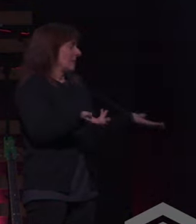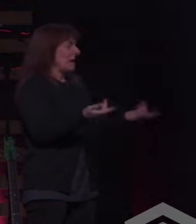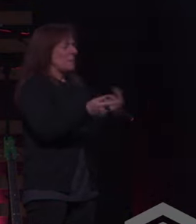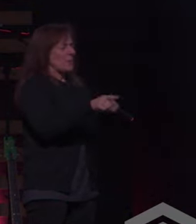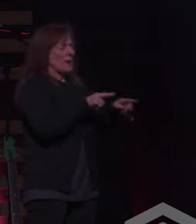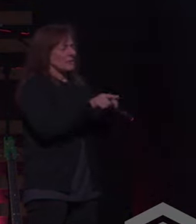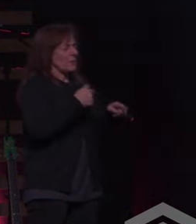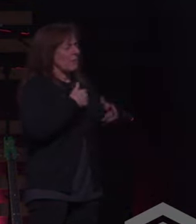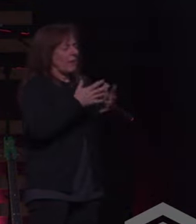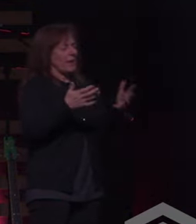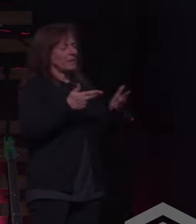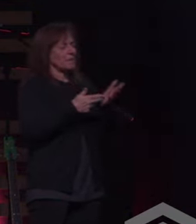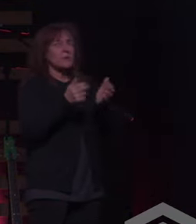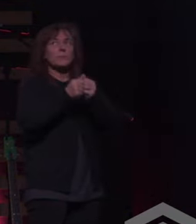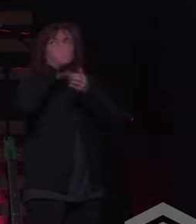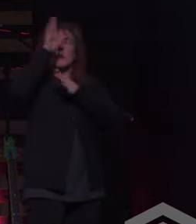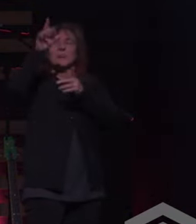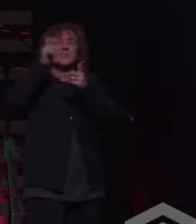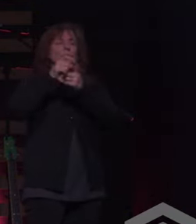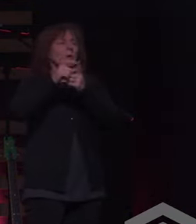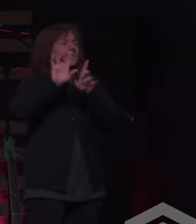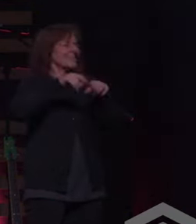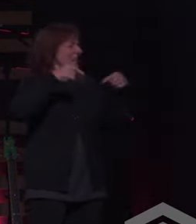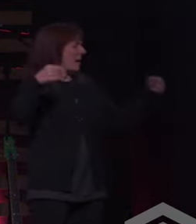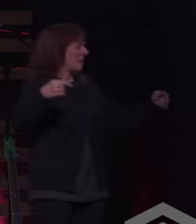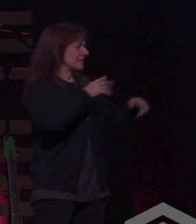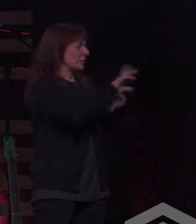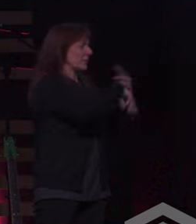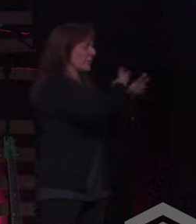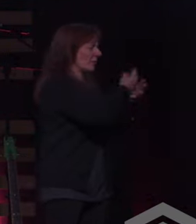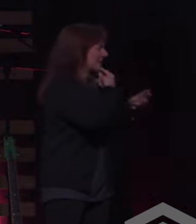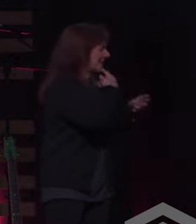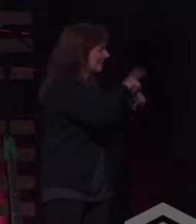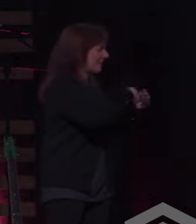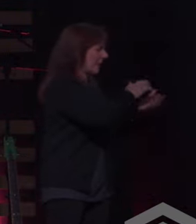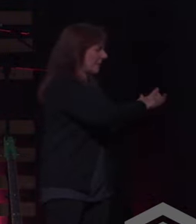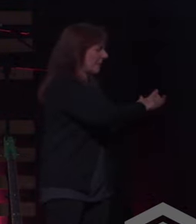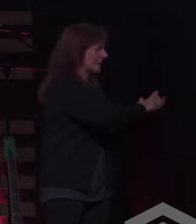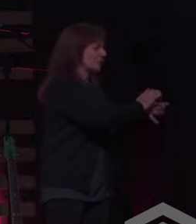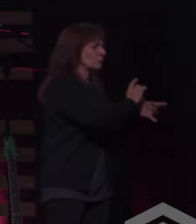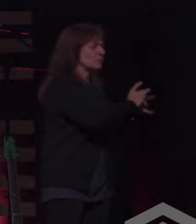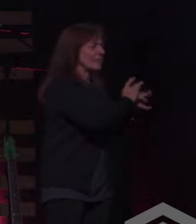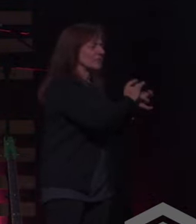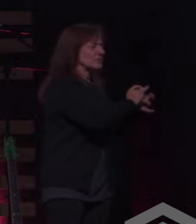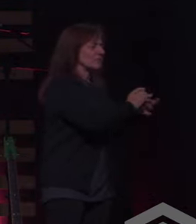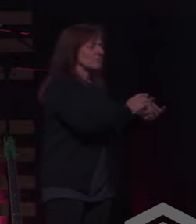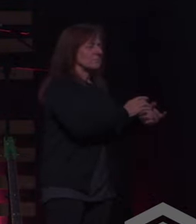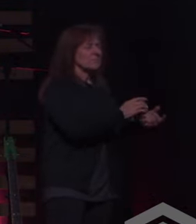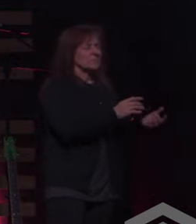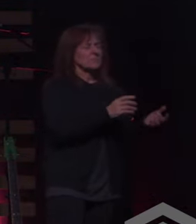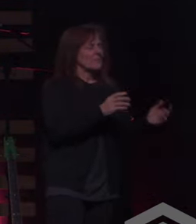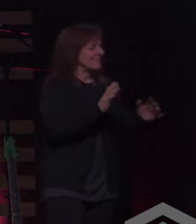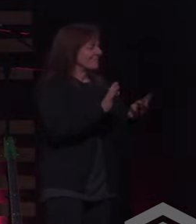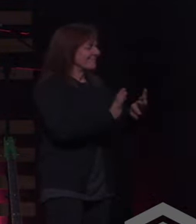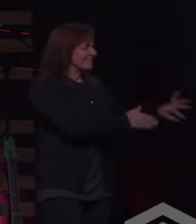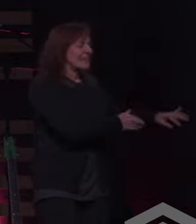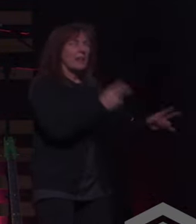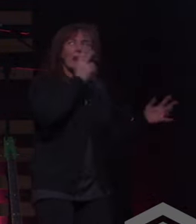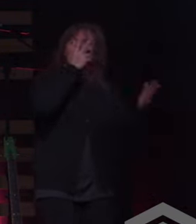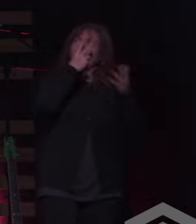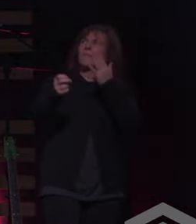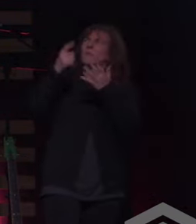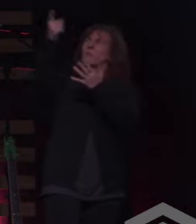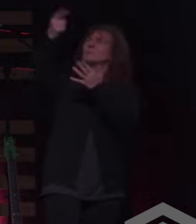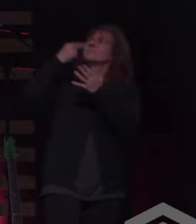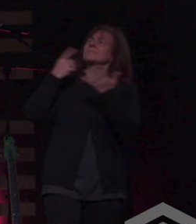also a lot of truth in God's word that counter what the world tries to tell us about marriage and relationships. And it's about time that we dove into that and let